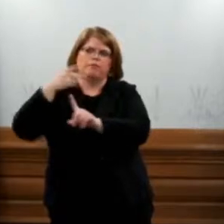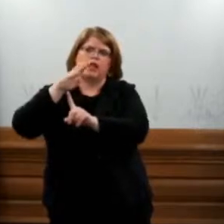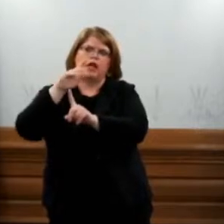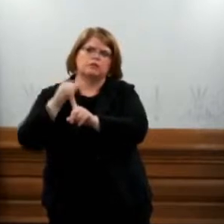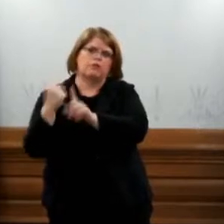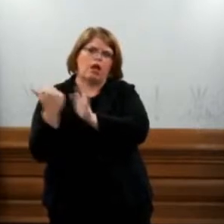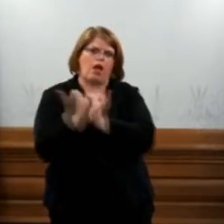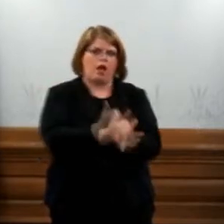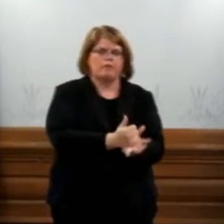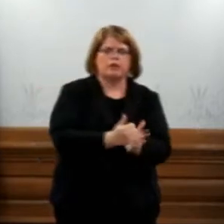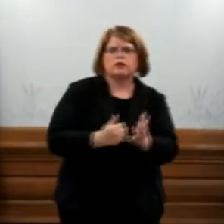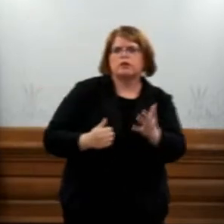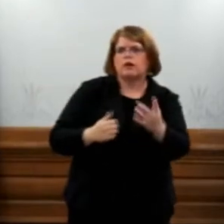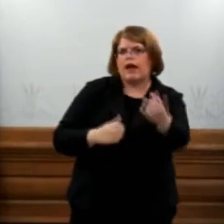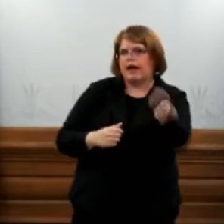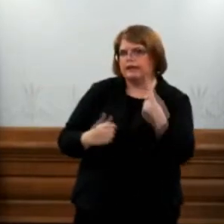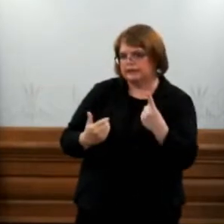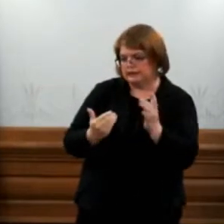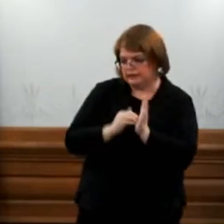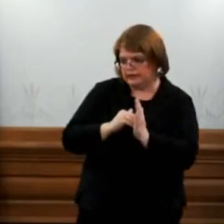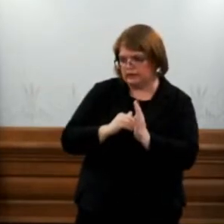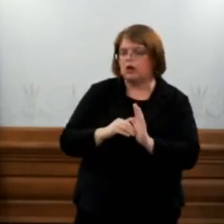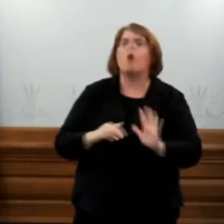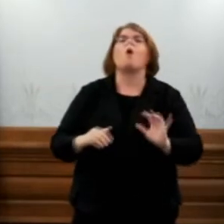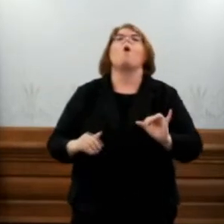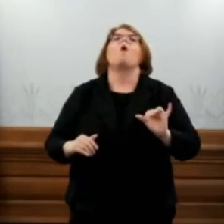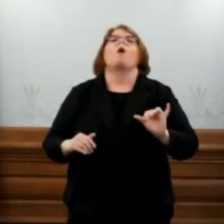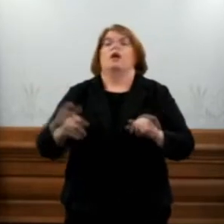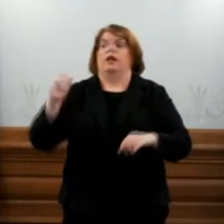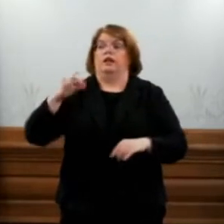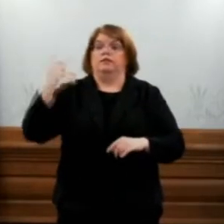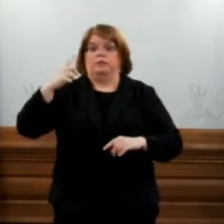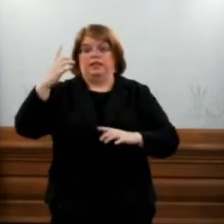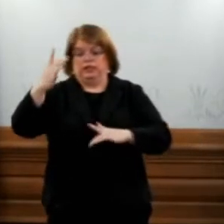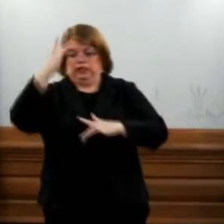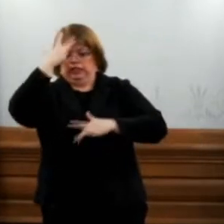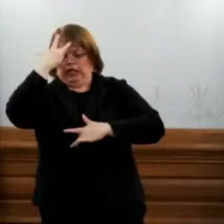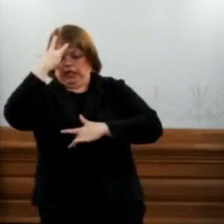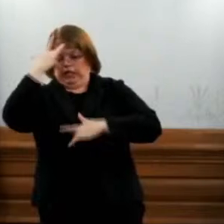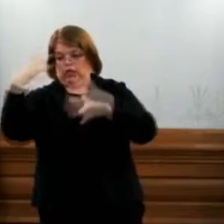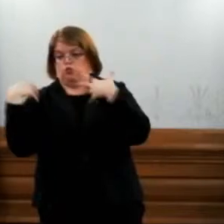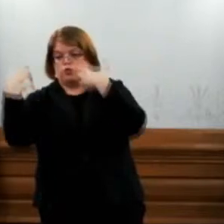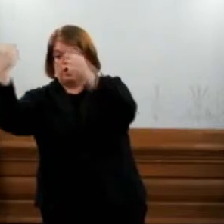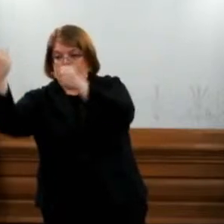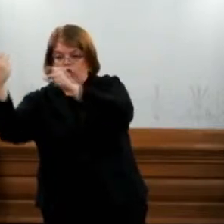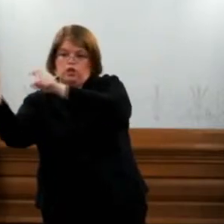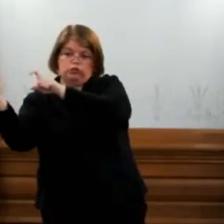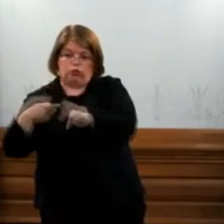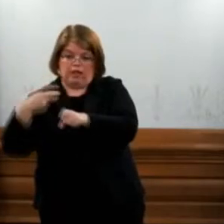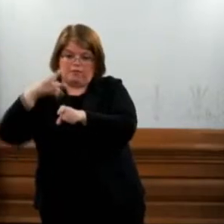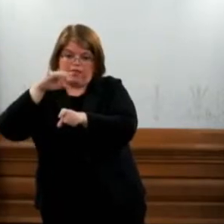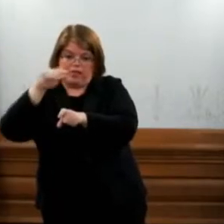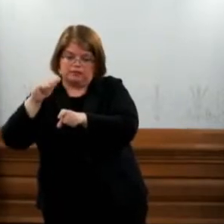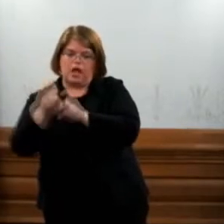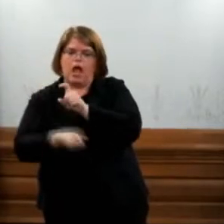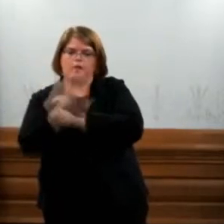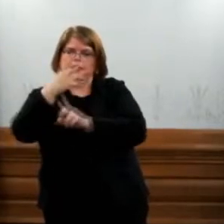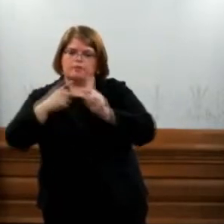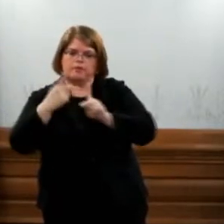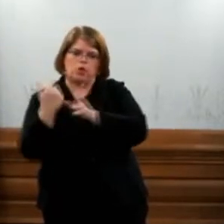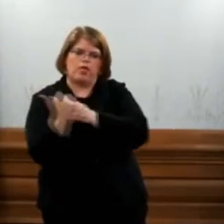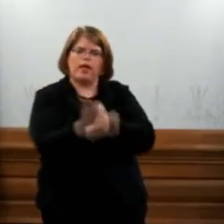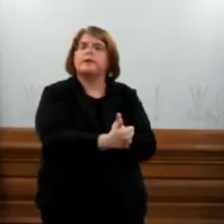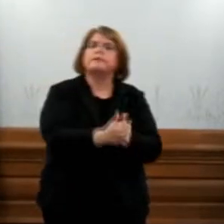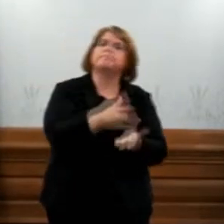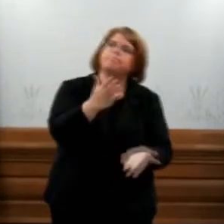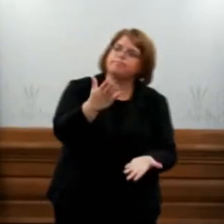Say it, ask it again. How many, if Oh, someone okay. gives the coronavirus, like how many people do they help? Yeah, I'm not really sure